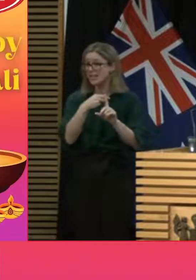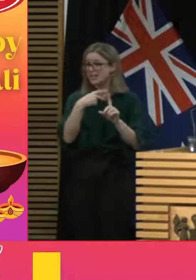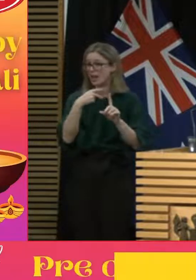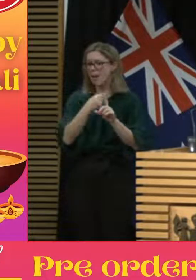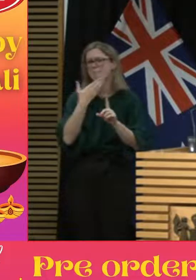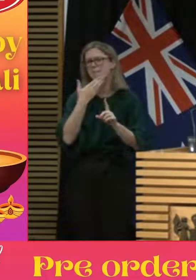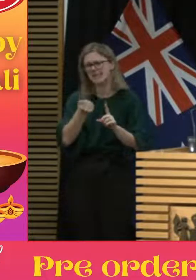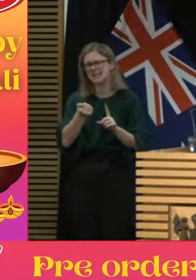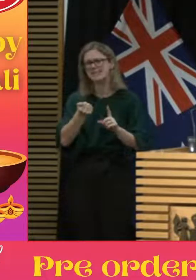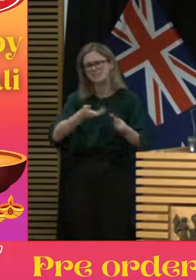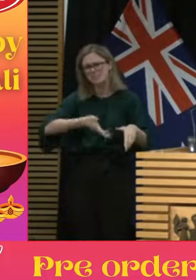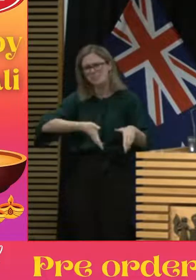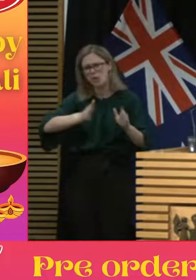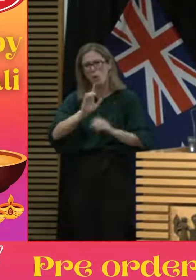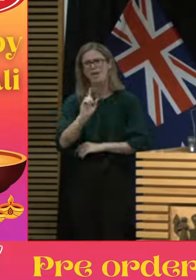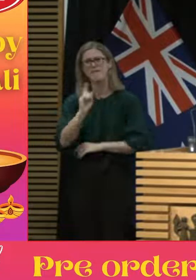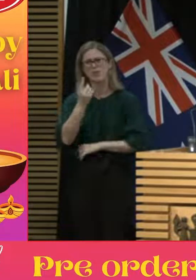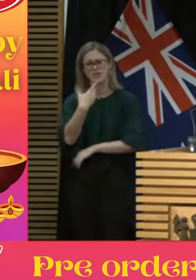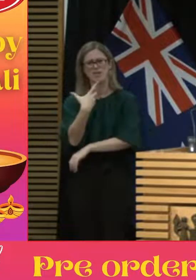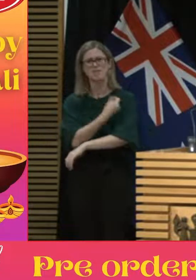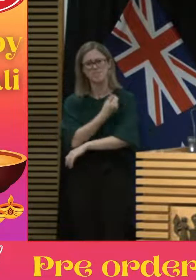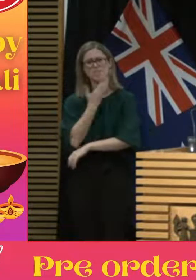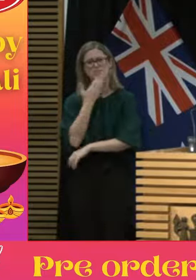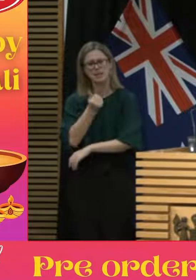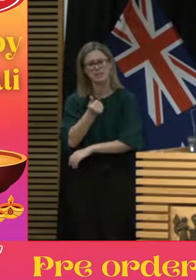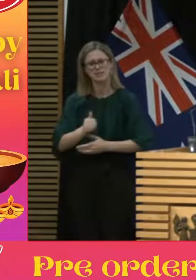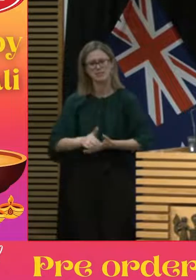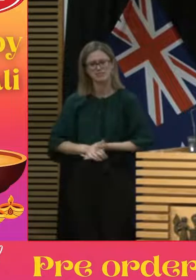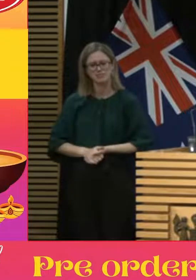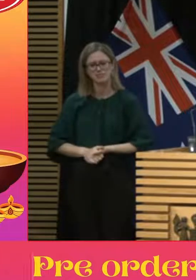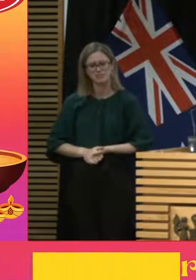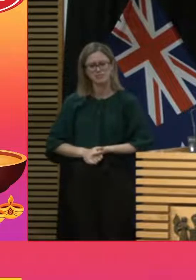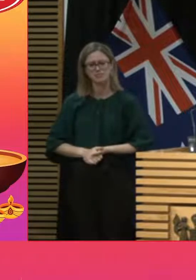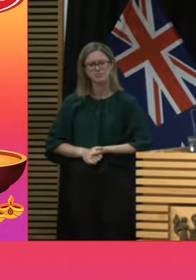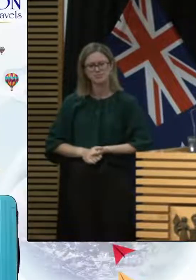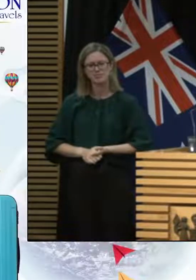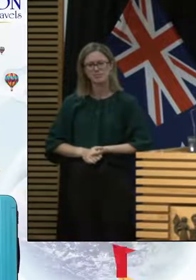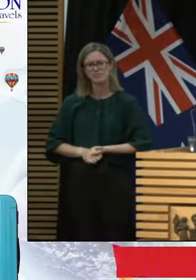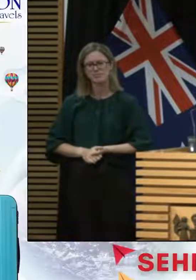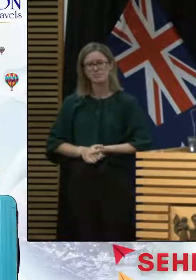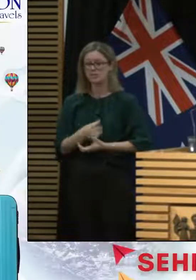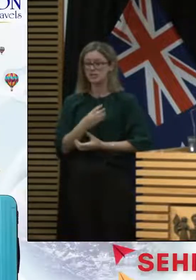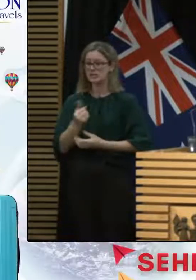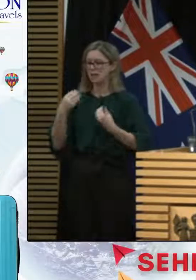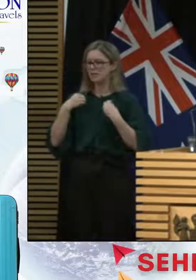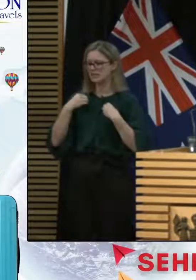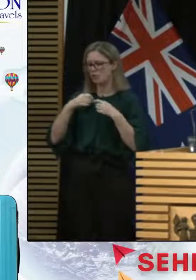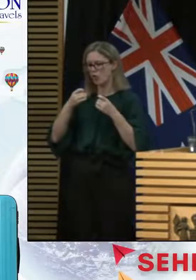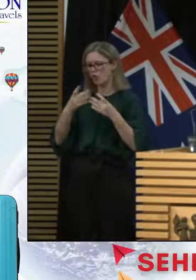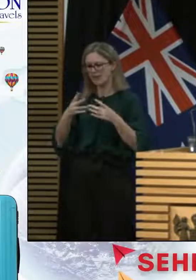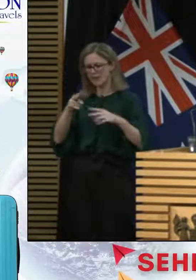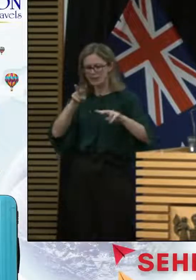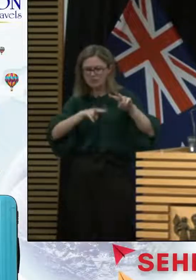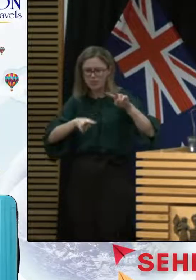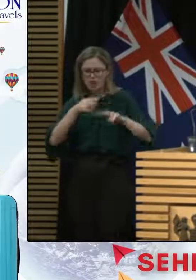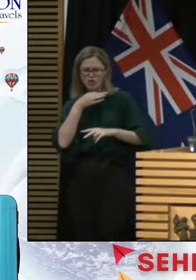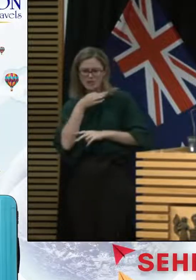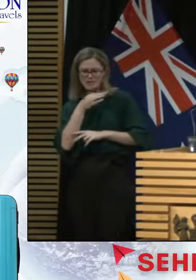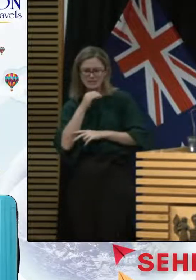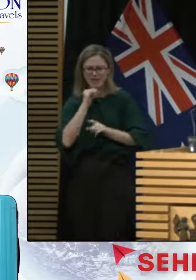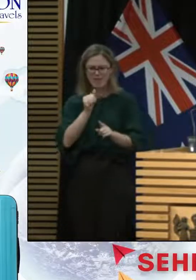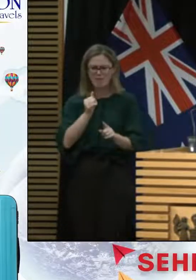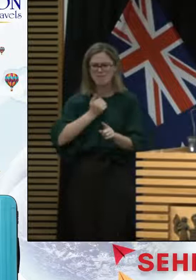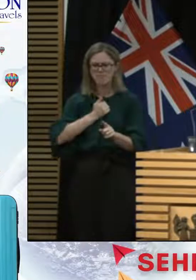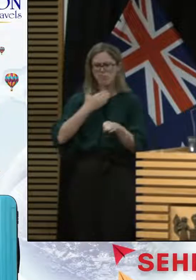to please get your first vaccination. Some businesses have already done a risk assessment to require some or all of